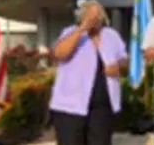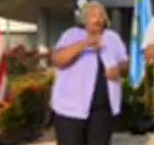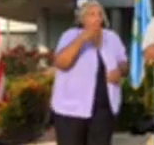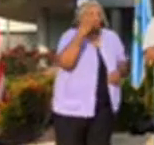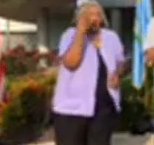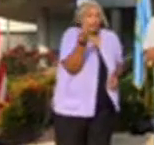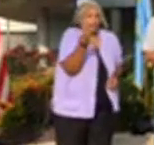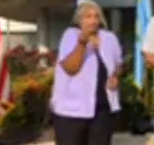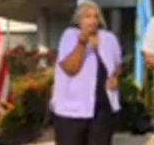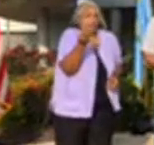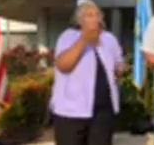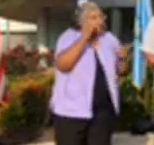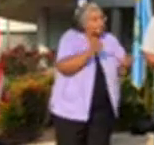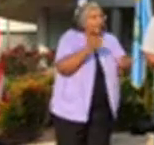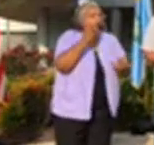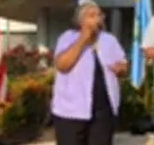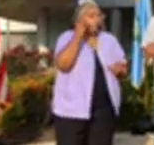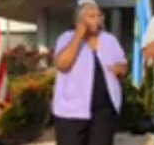home, stay home.